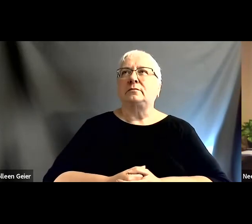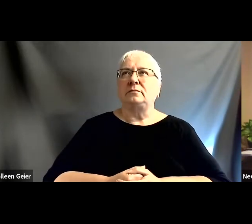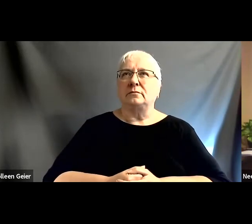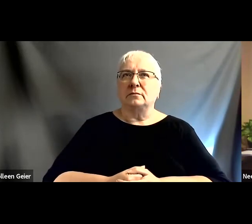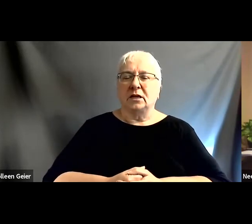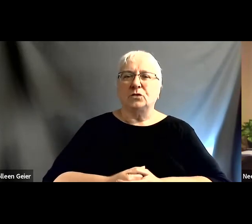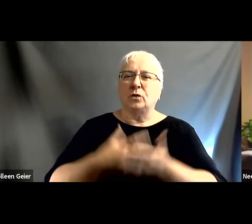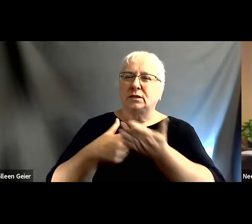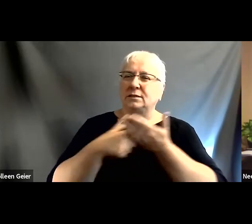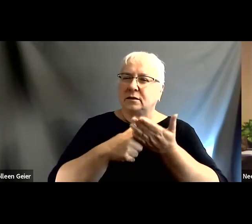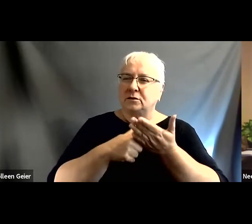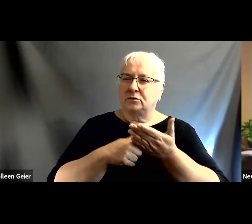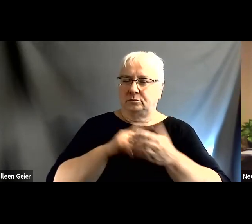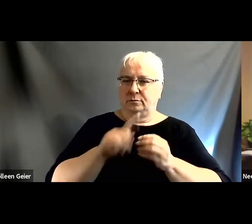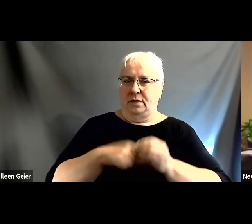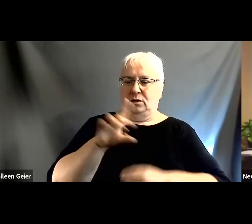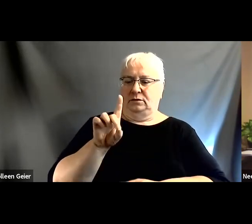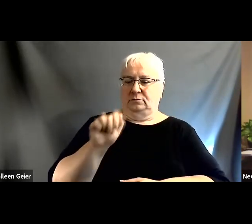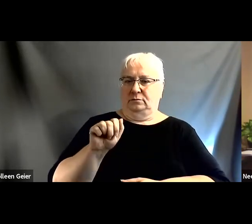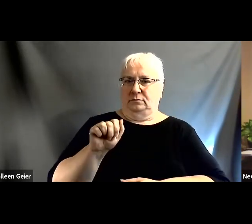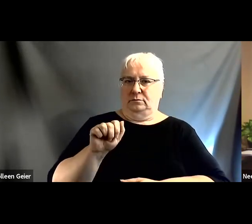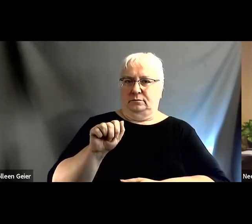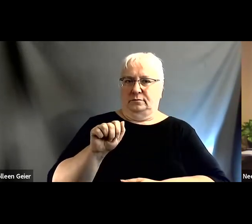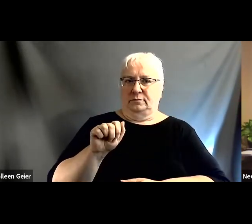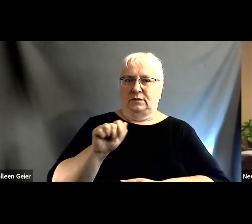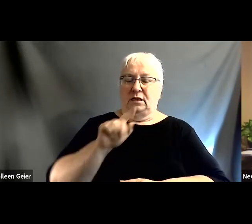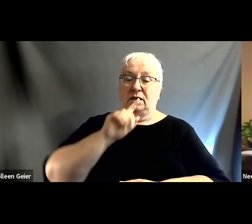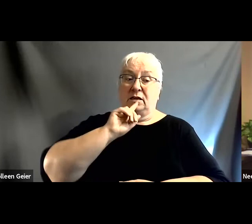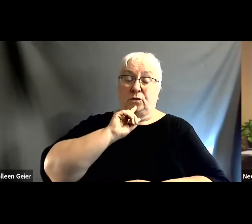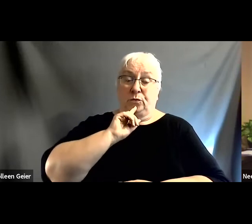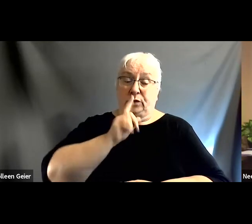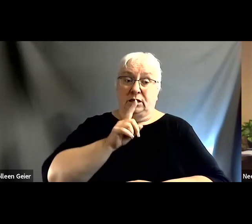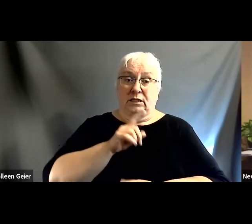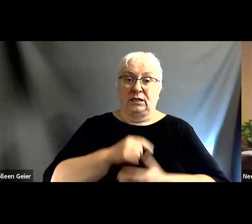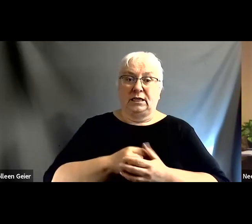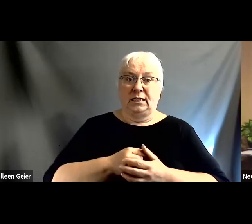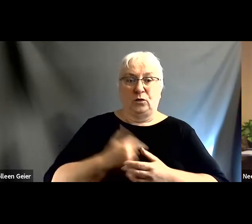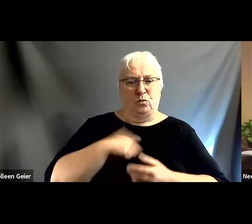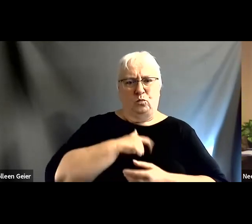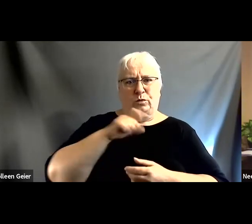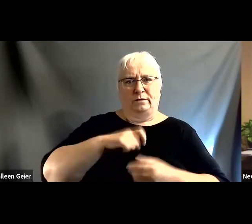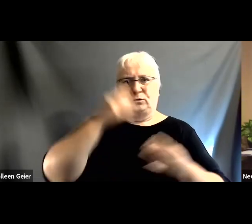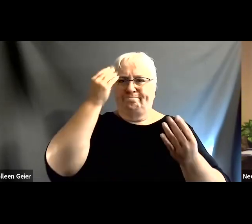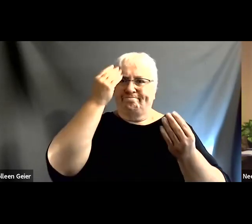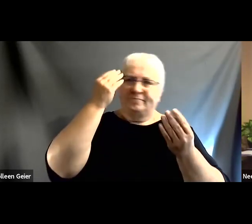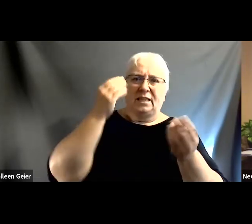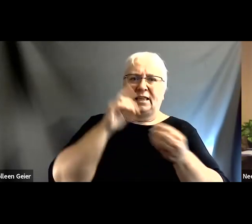about disability, and it in a way sets a stage for talking or thinking about disability.